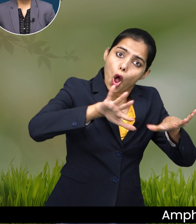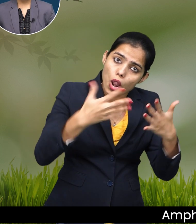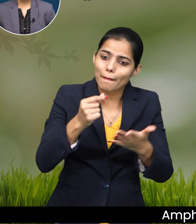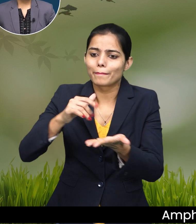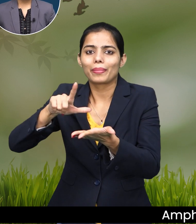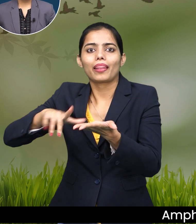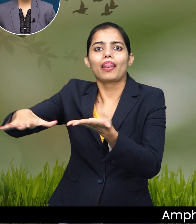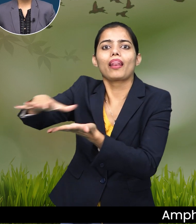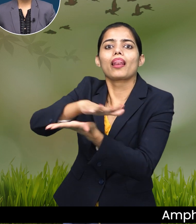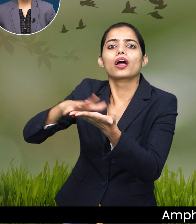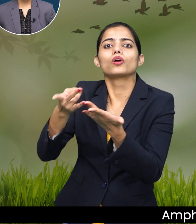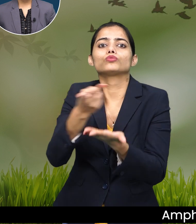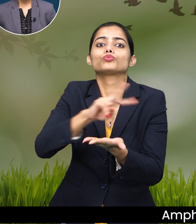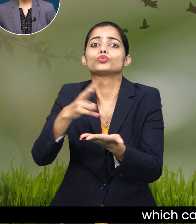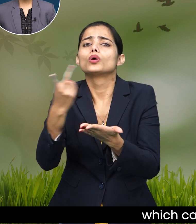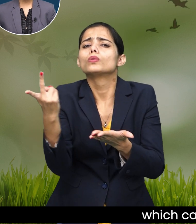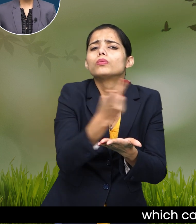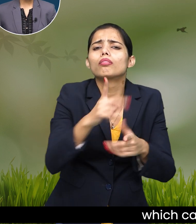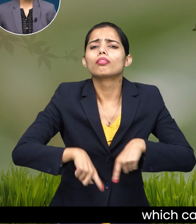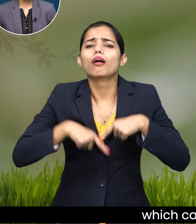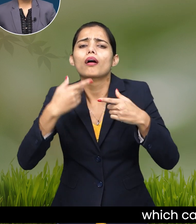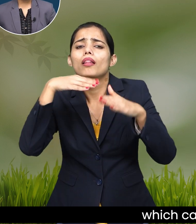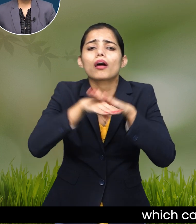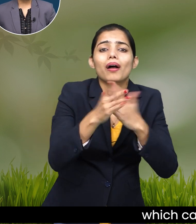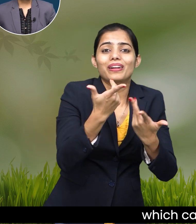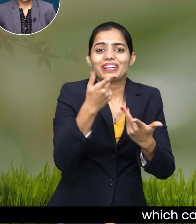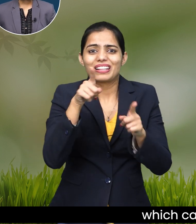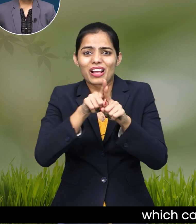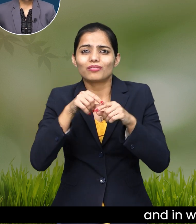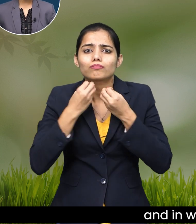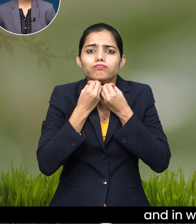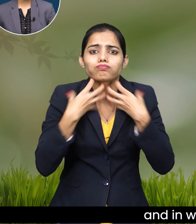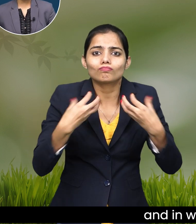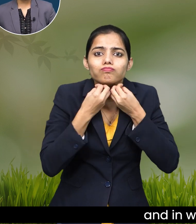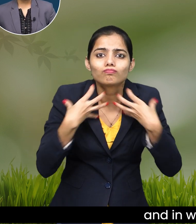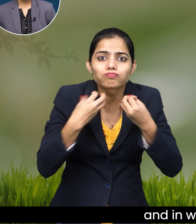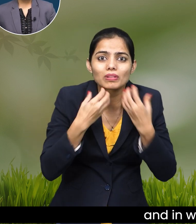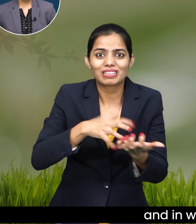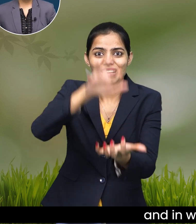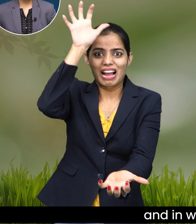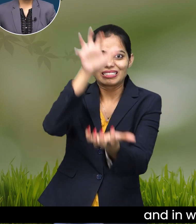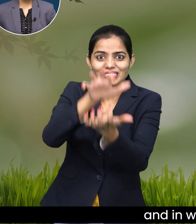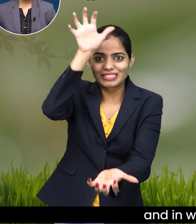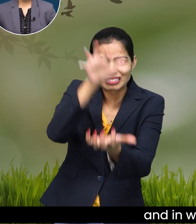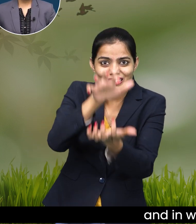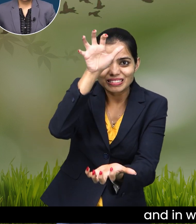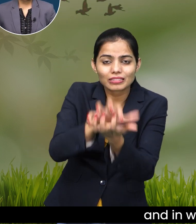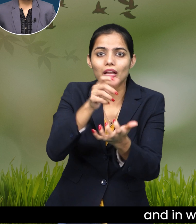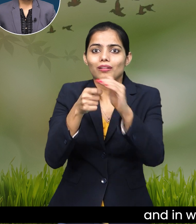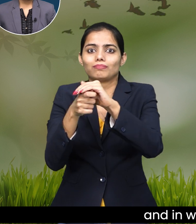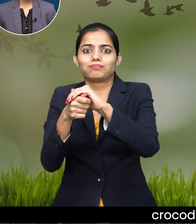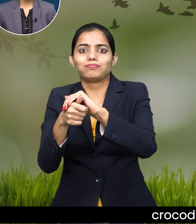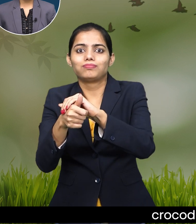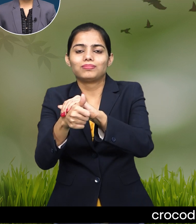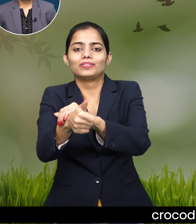Amphibious animals, which can live both on land and in water, include